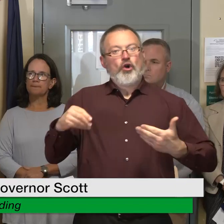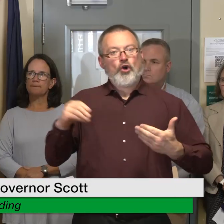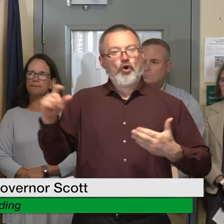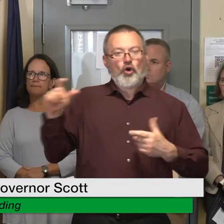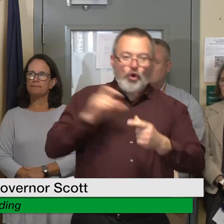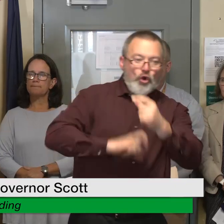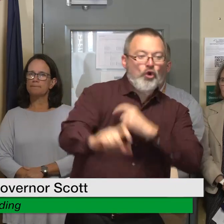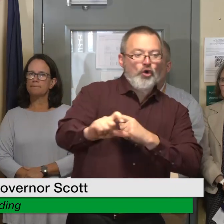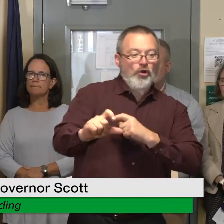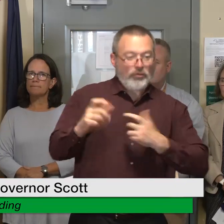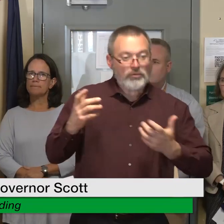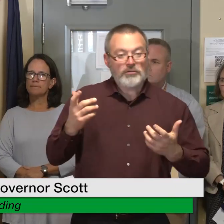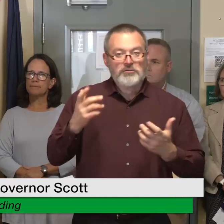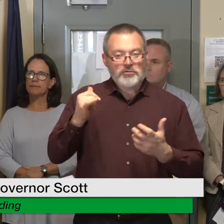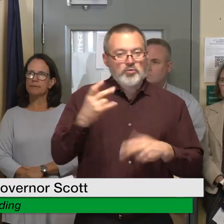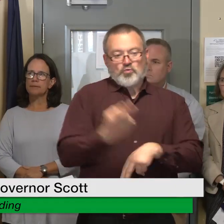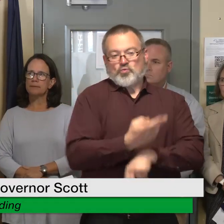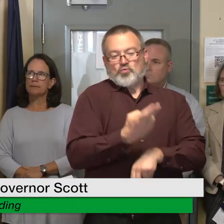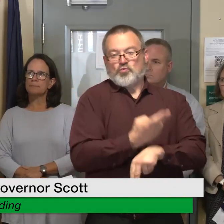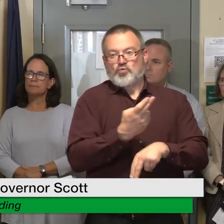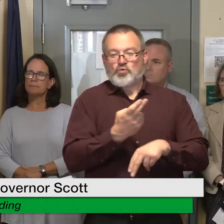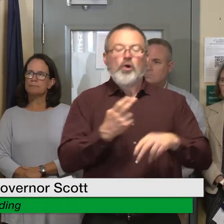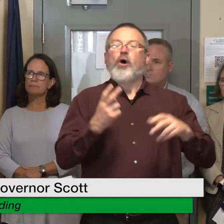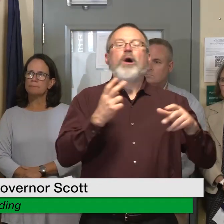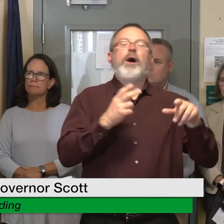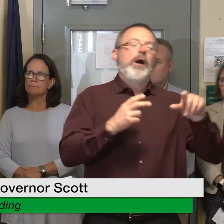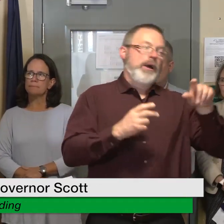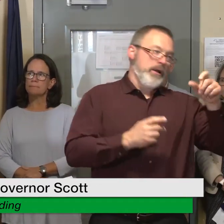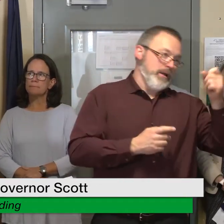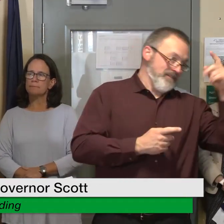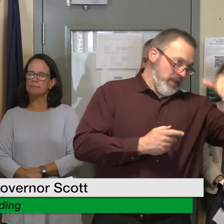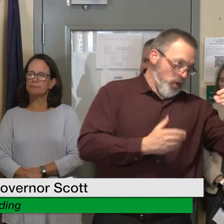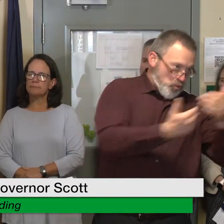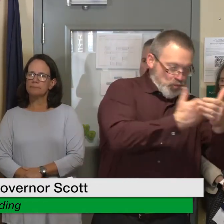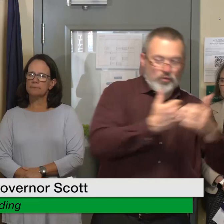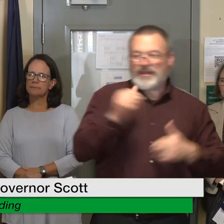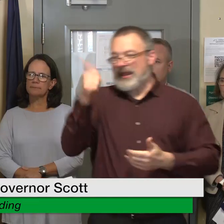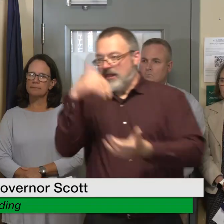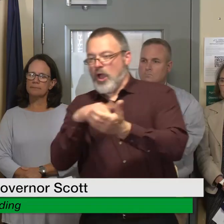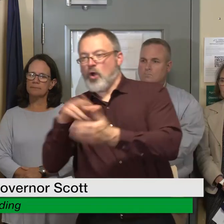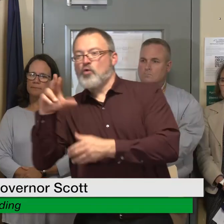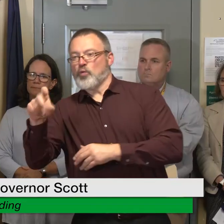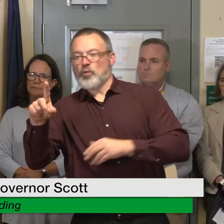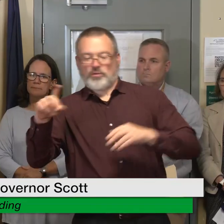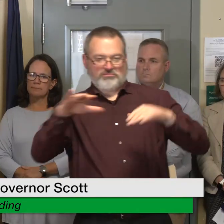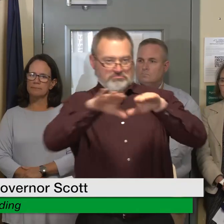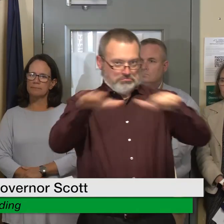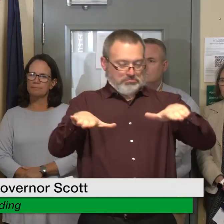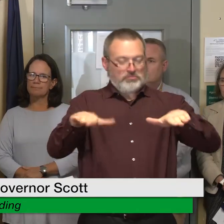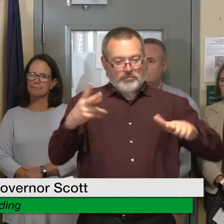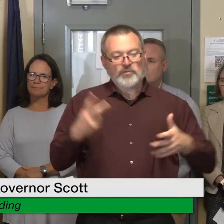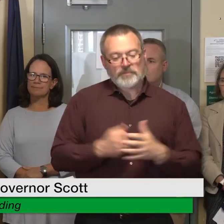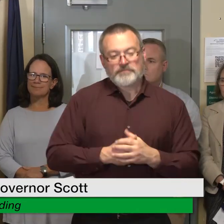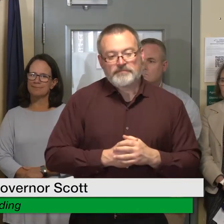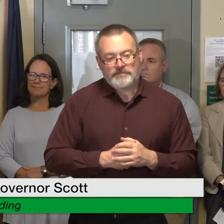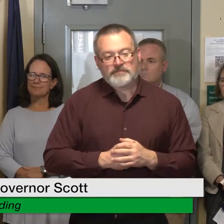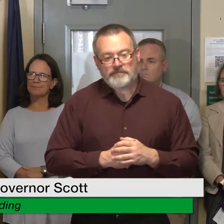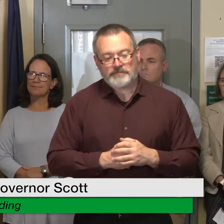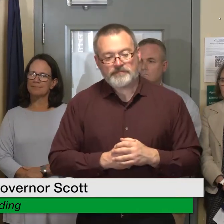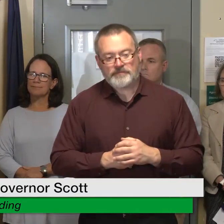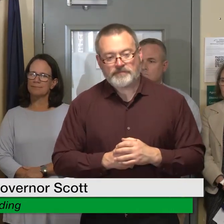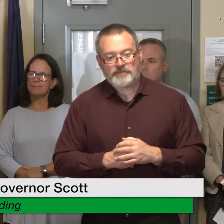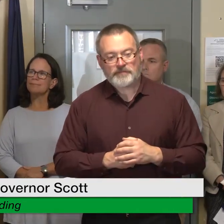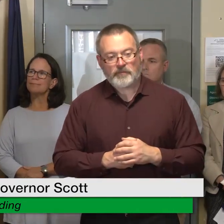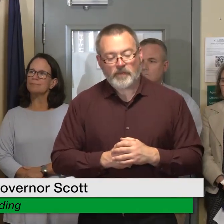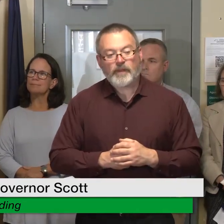also may get local utility rebates and federal tax credits. So at this point, I too will remain